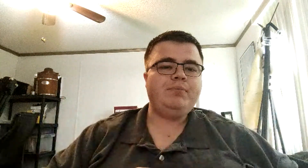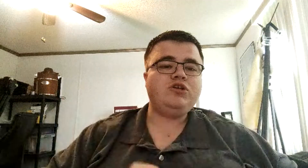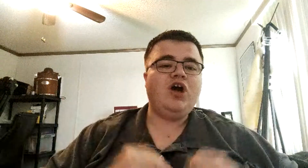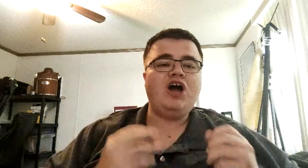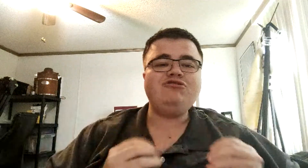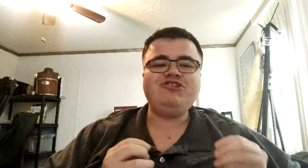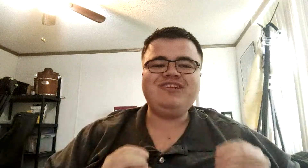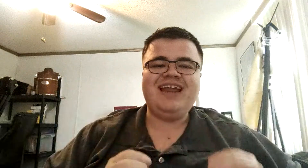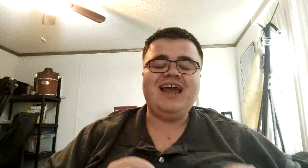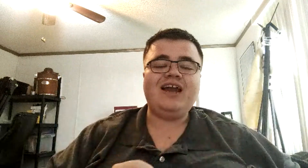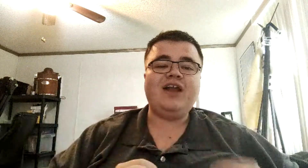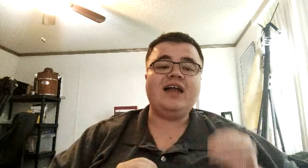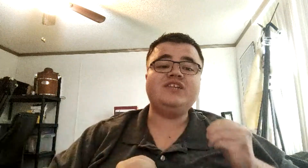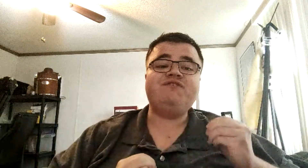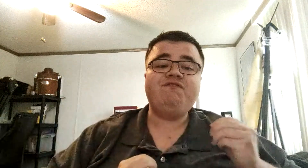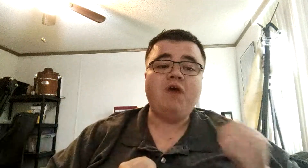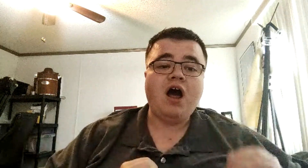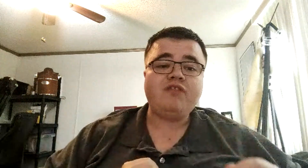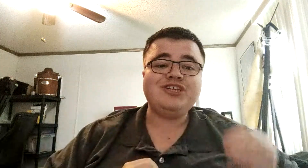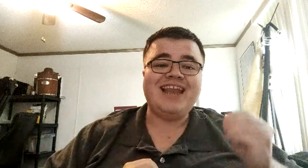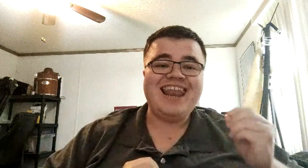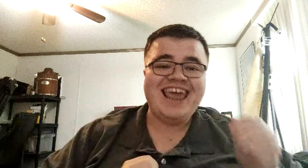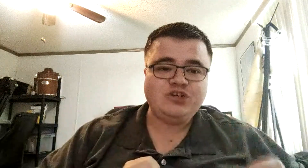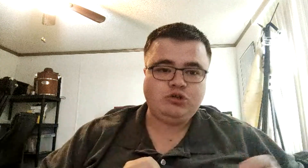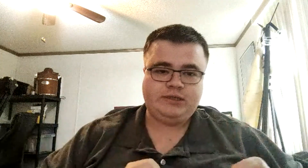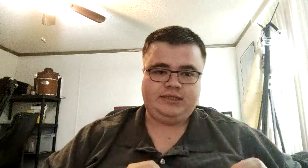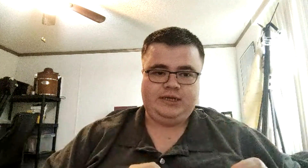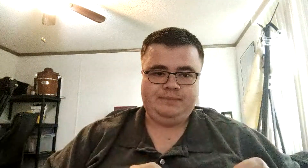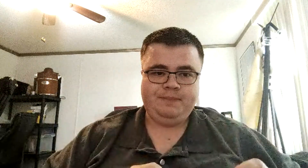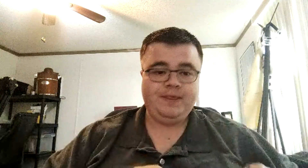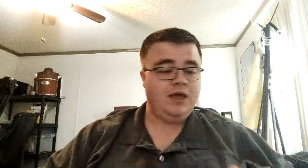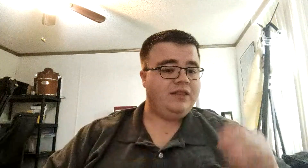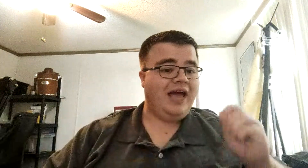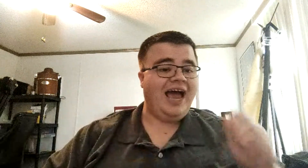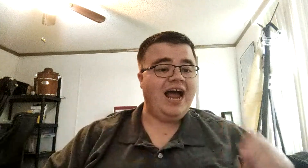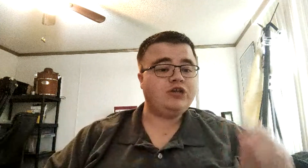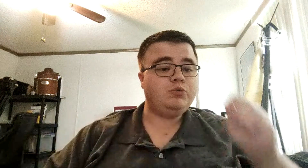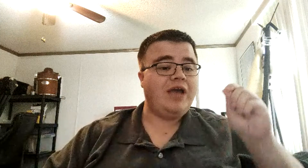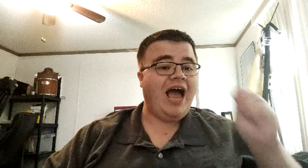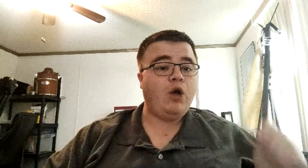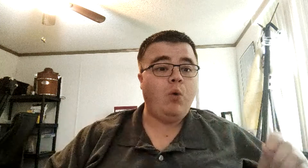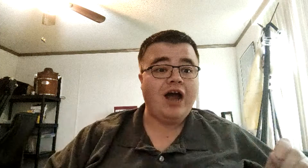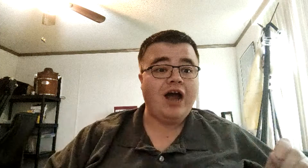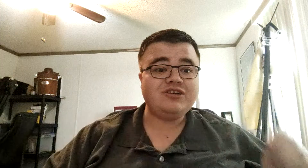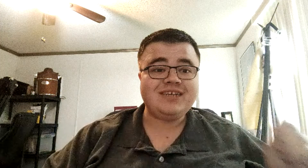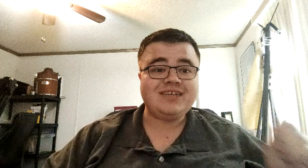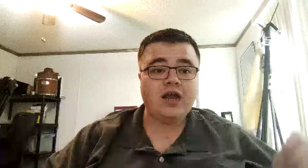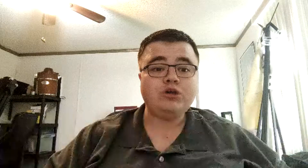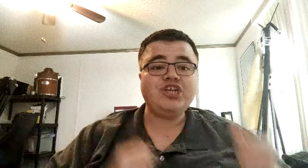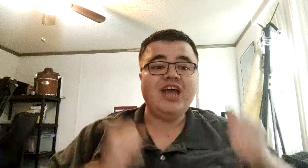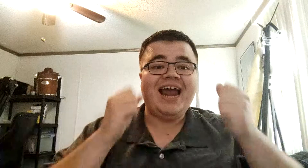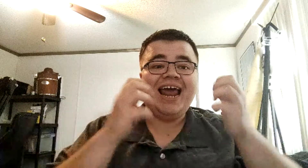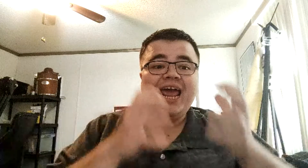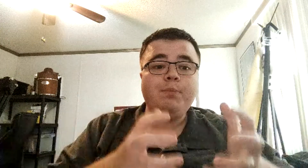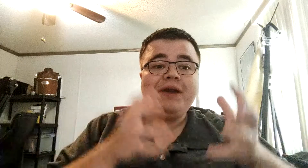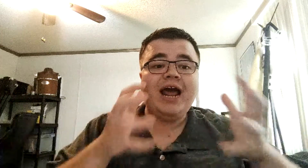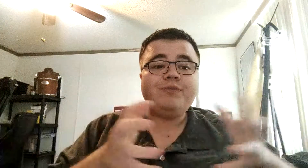to understand that his father's dangerously that actually acquired sign language and able to help the